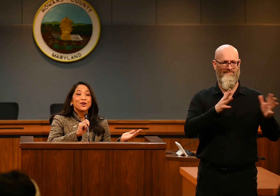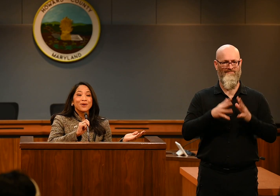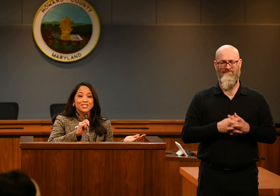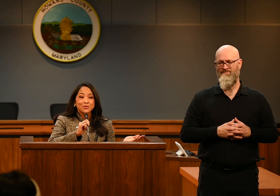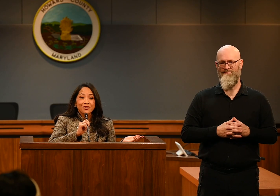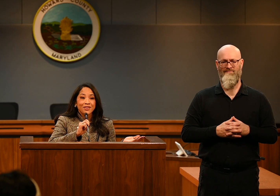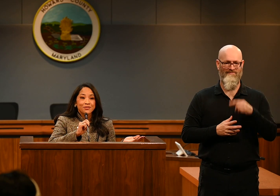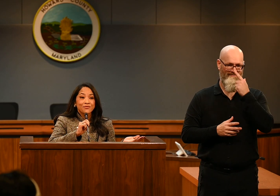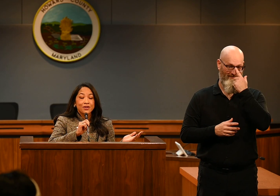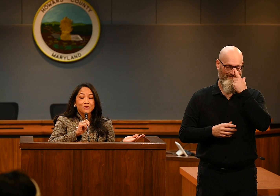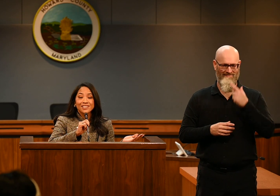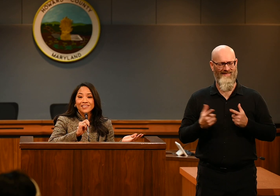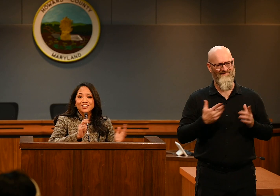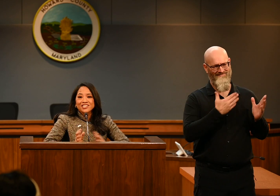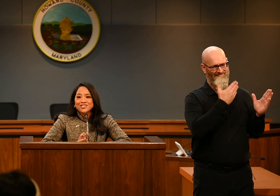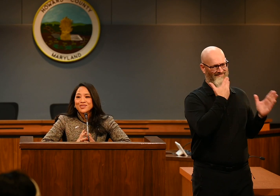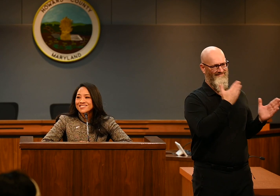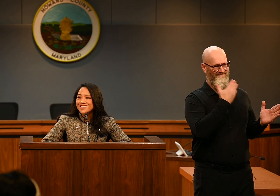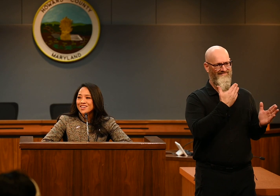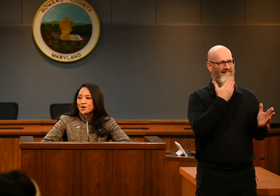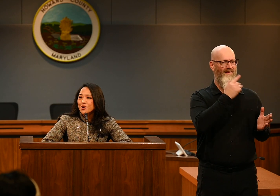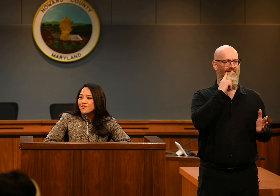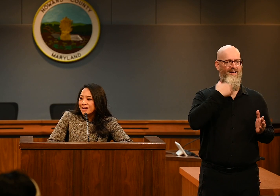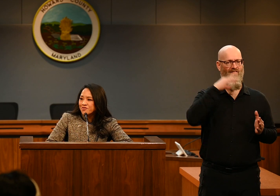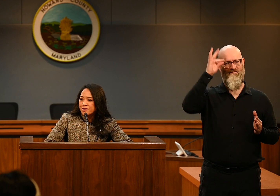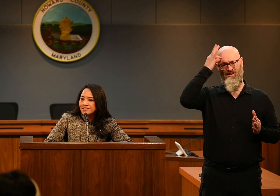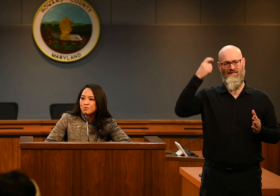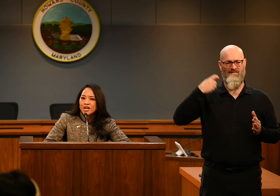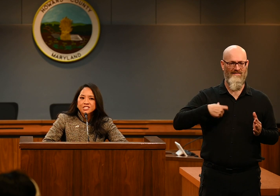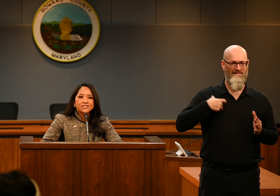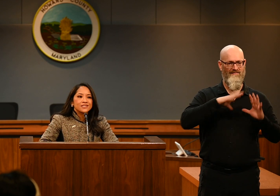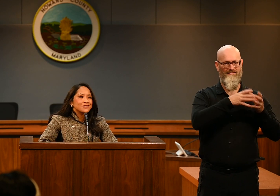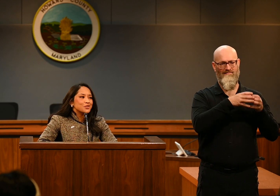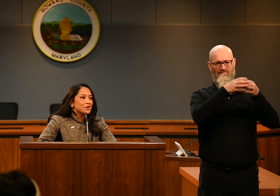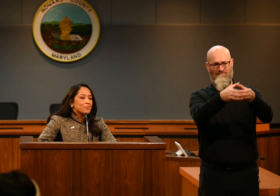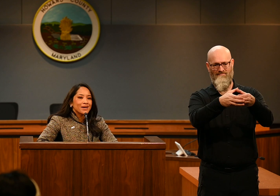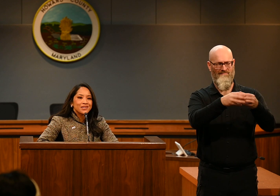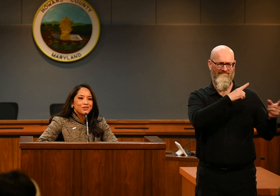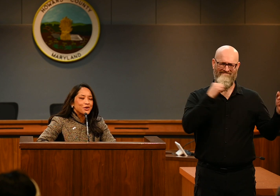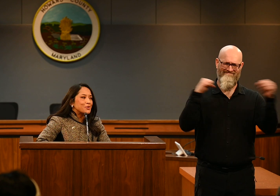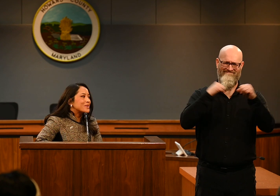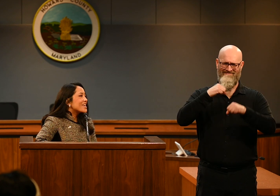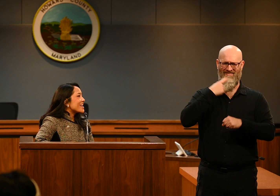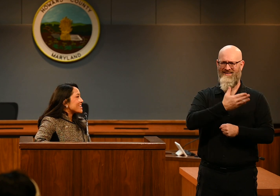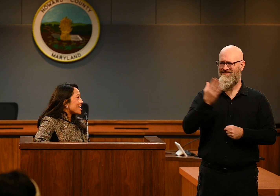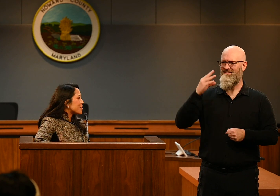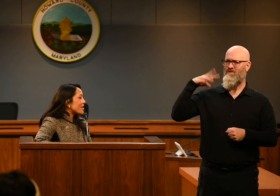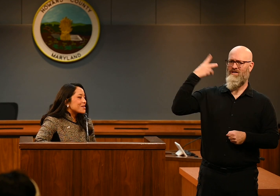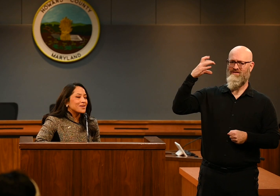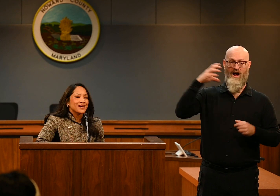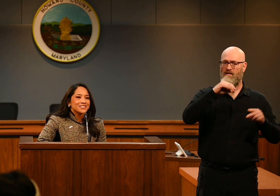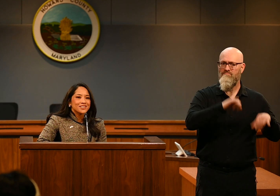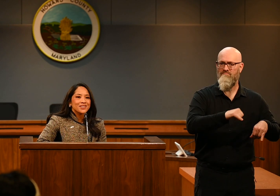Thank you so much to our federal delegation. As you can see, they're fighting for us in Washington and showing up back here in home. And